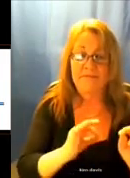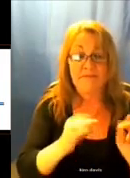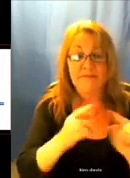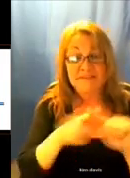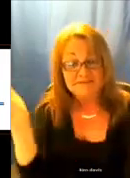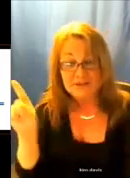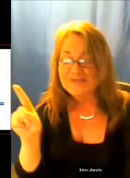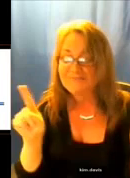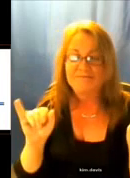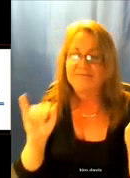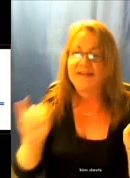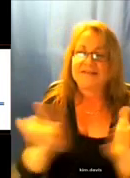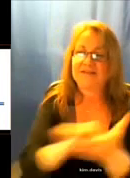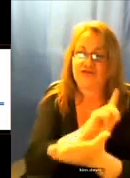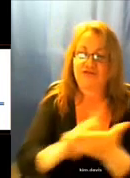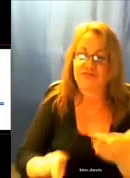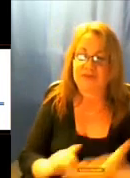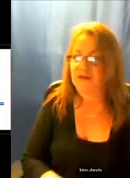do.